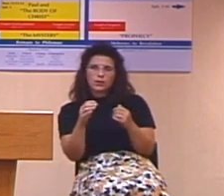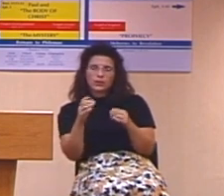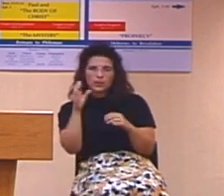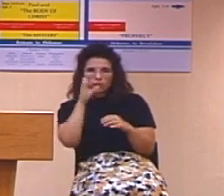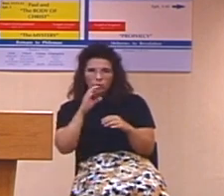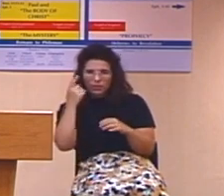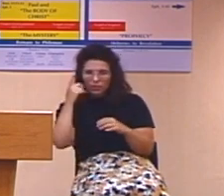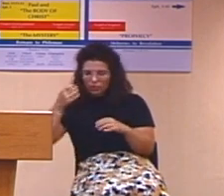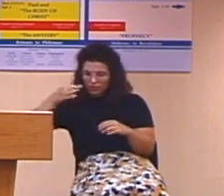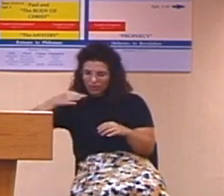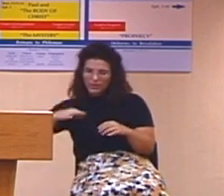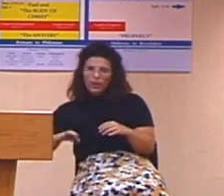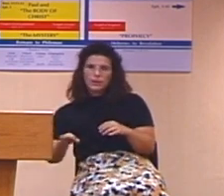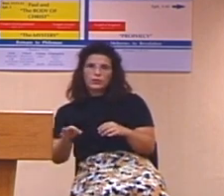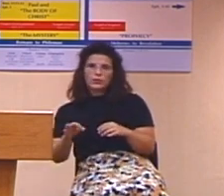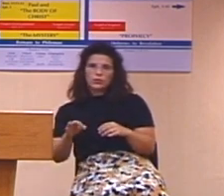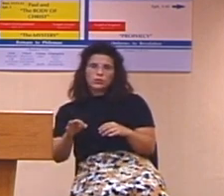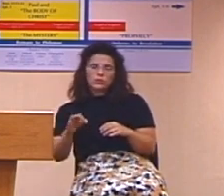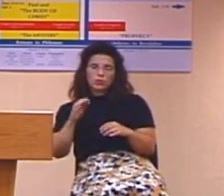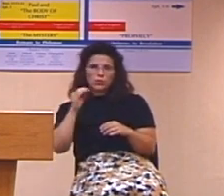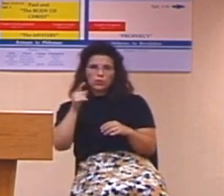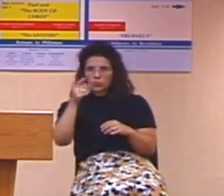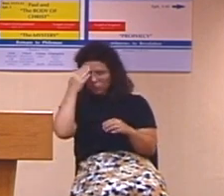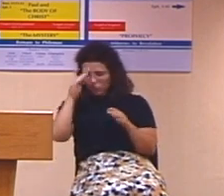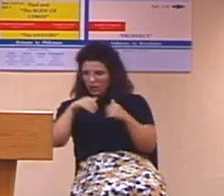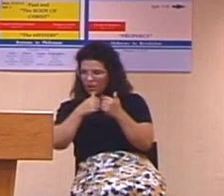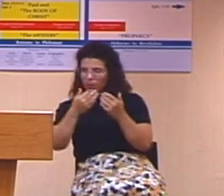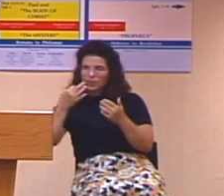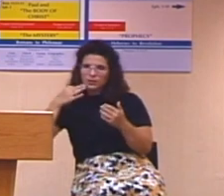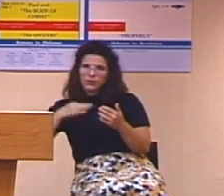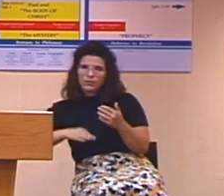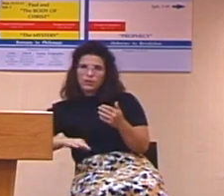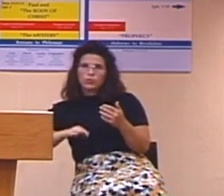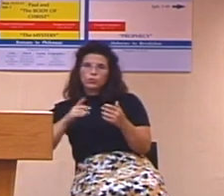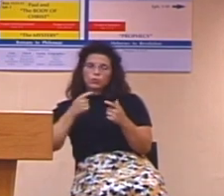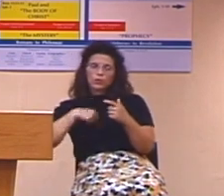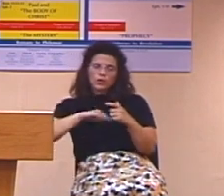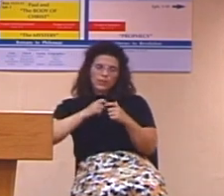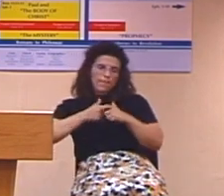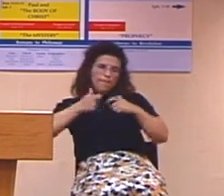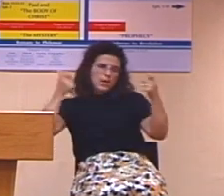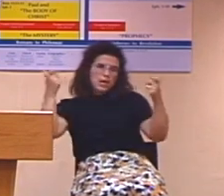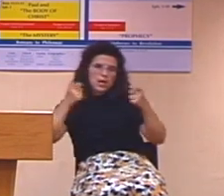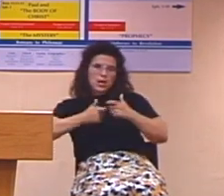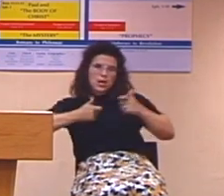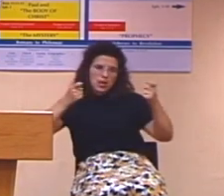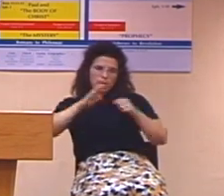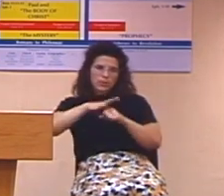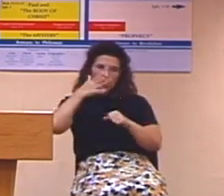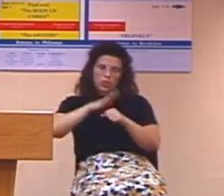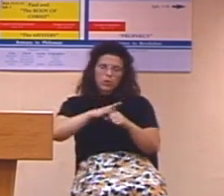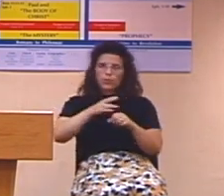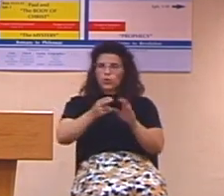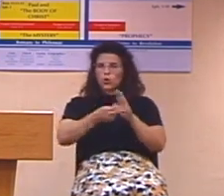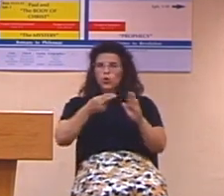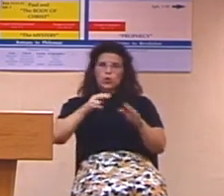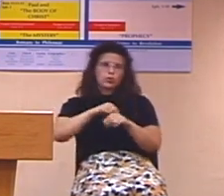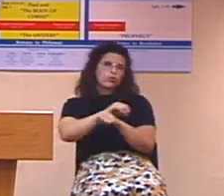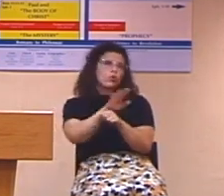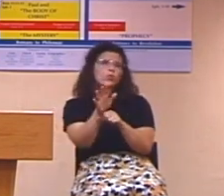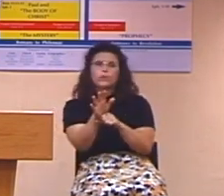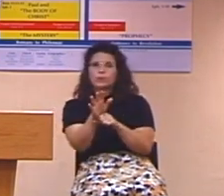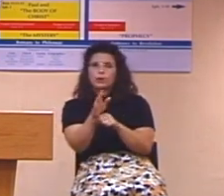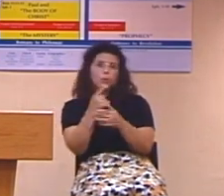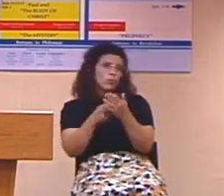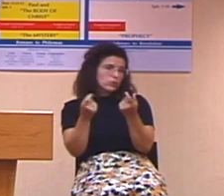He's looking for an advantage. So you know how he gets that advantage? We have a big blow-up about this little thing called COVID.